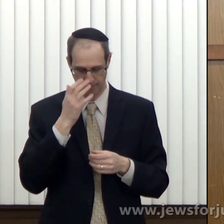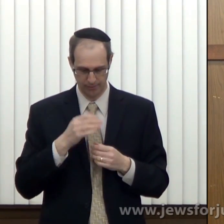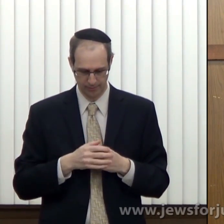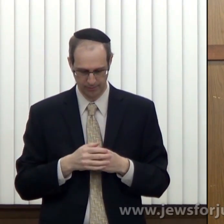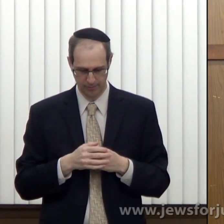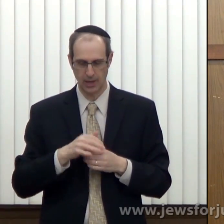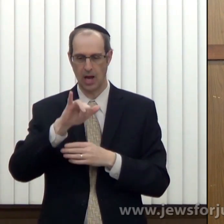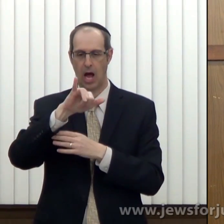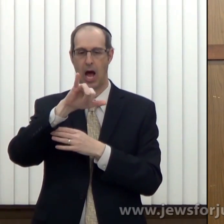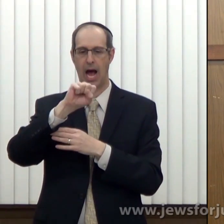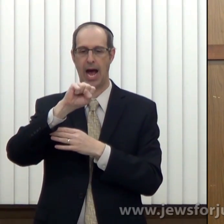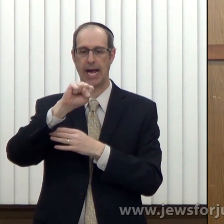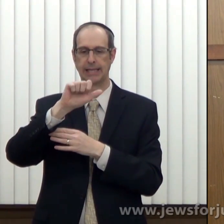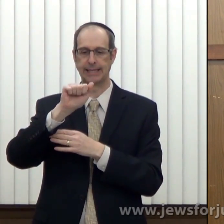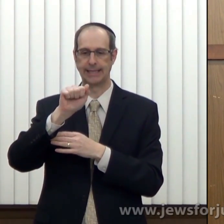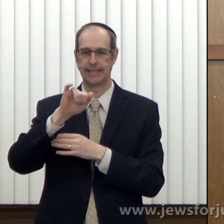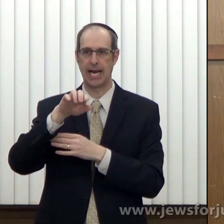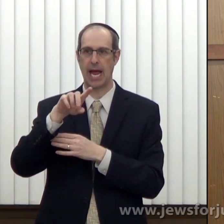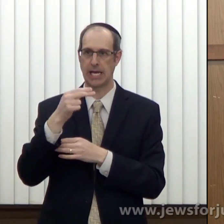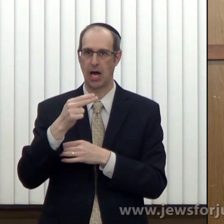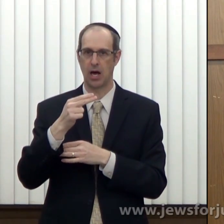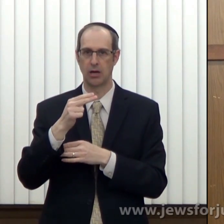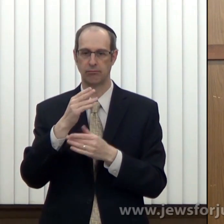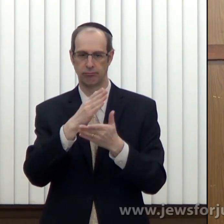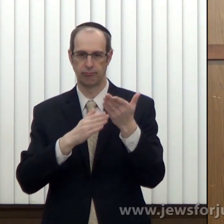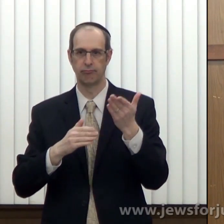In Isaiah chapter 11,